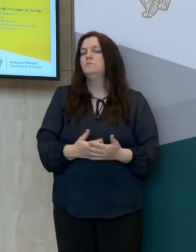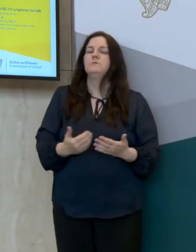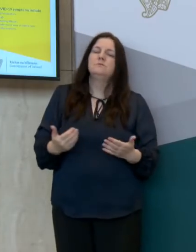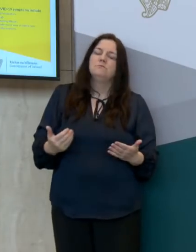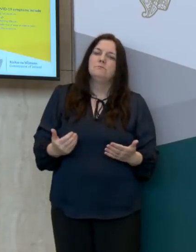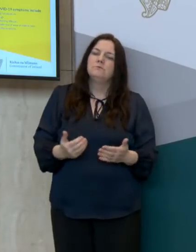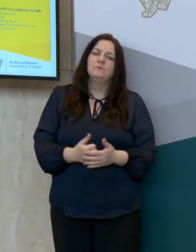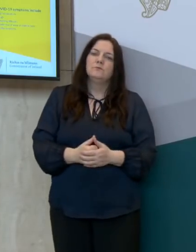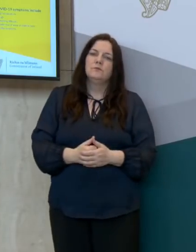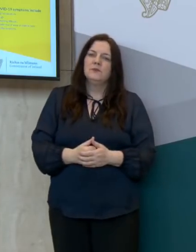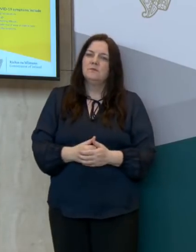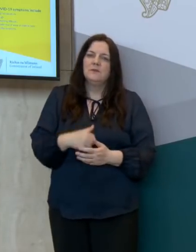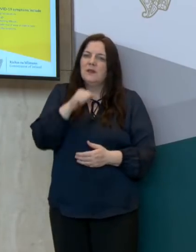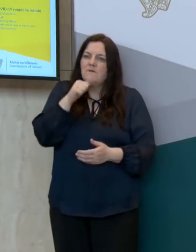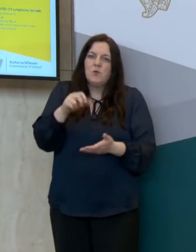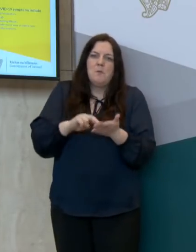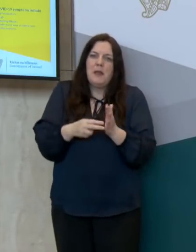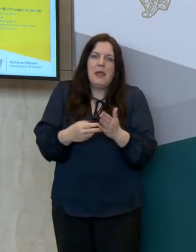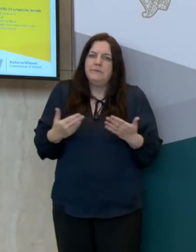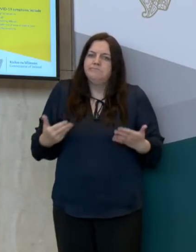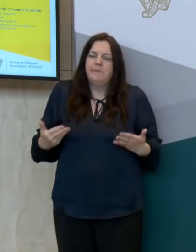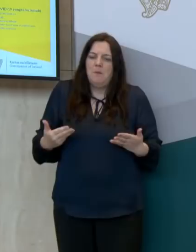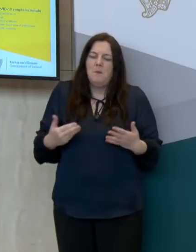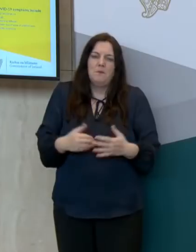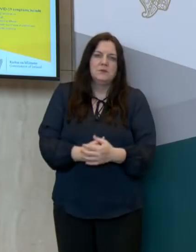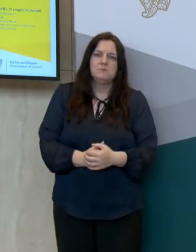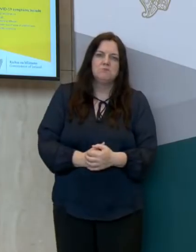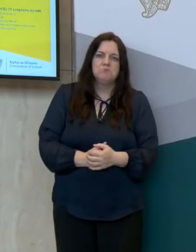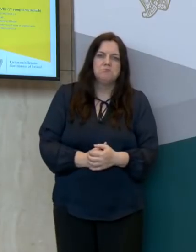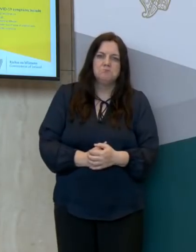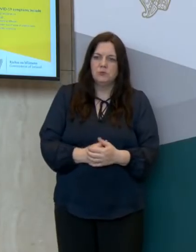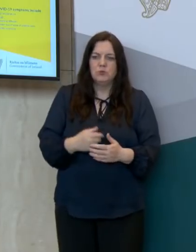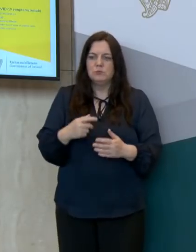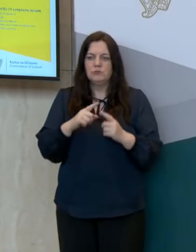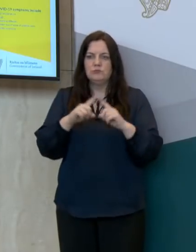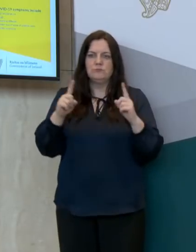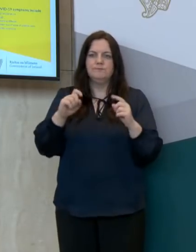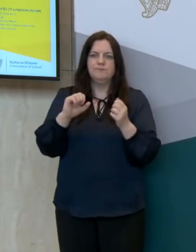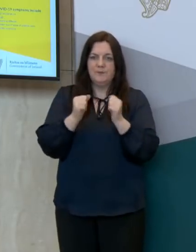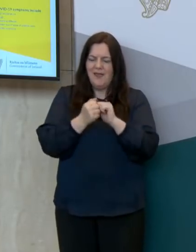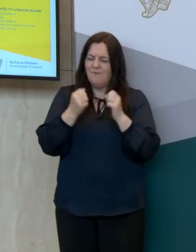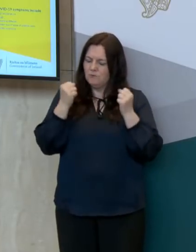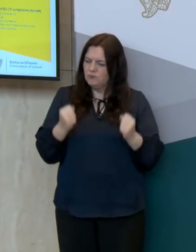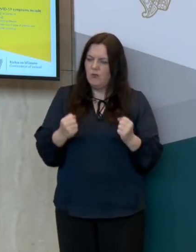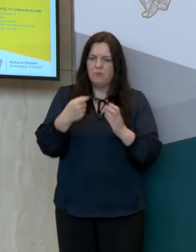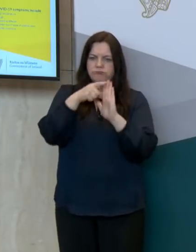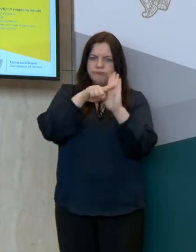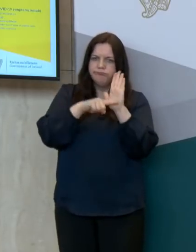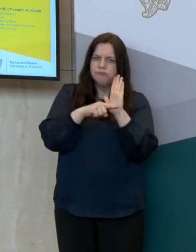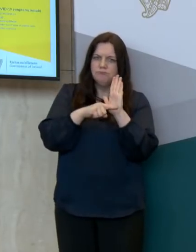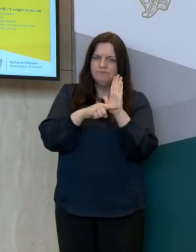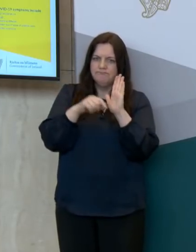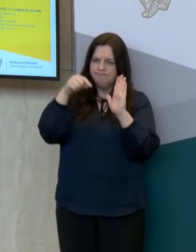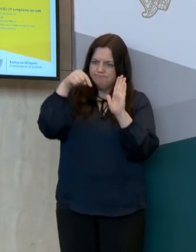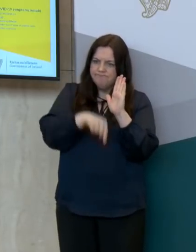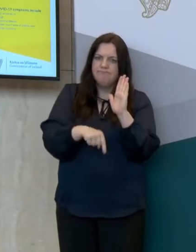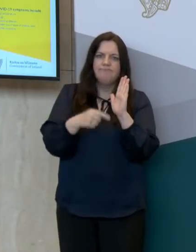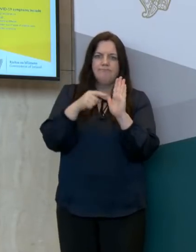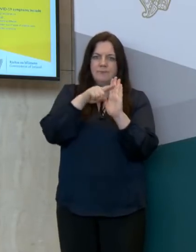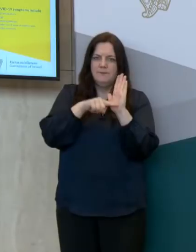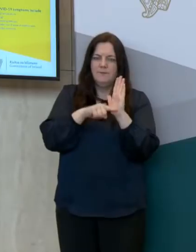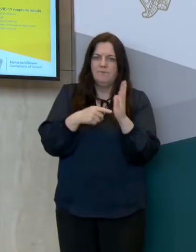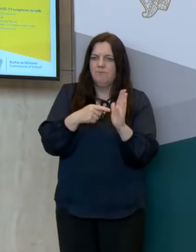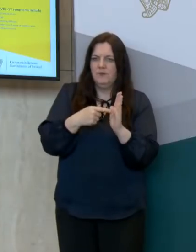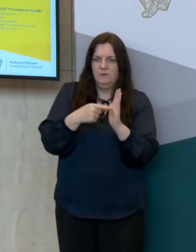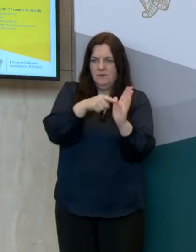there's no plan to do that at the moment. There is, I think, very robust guidance there. There's no